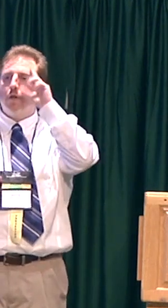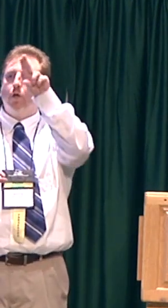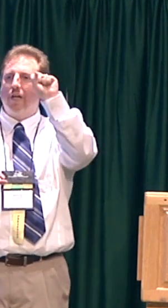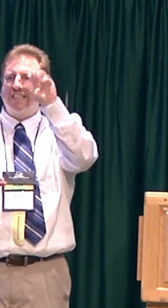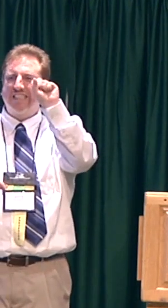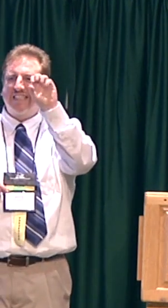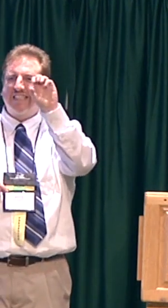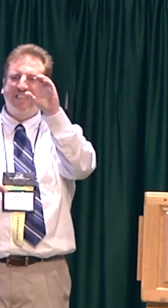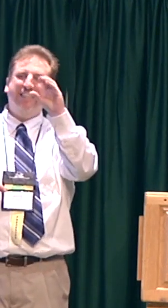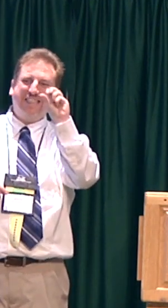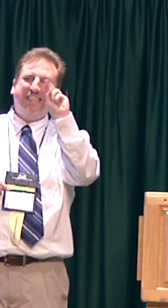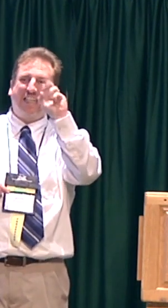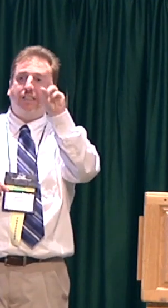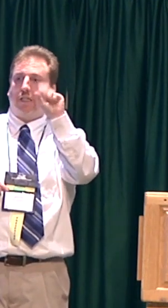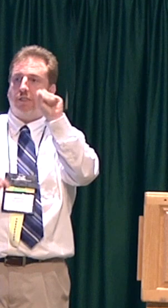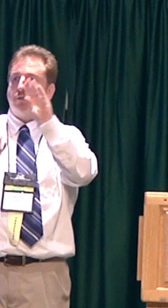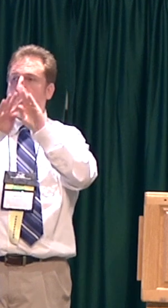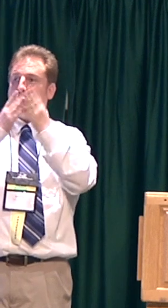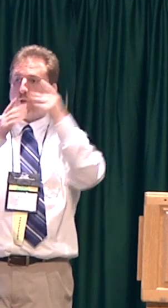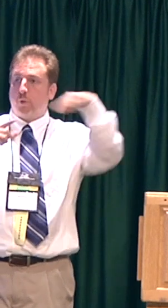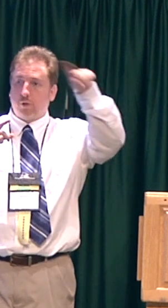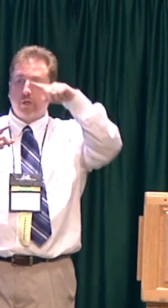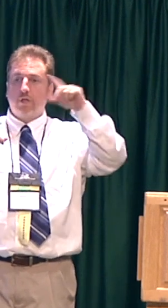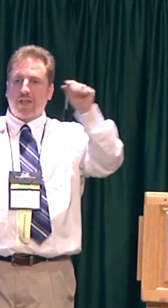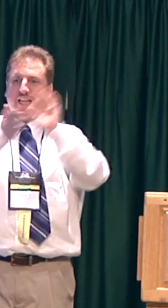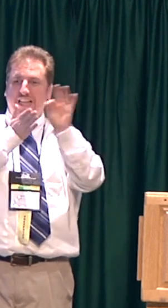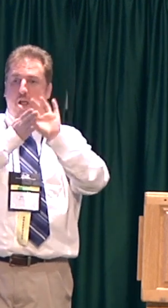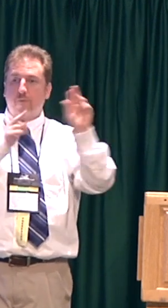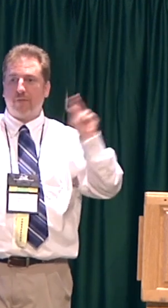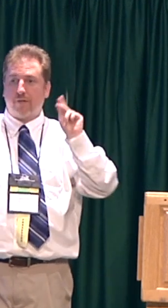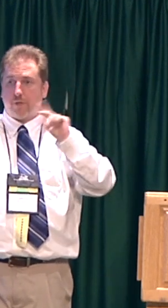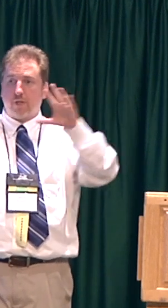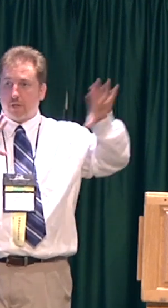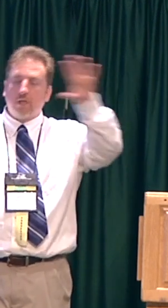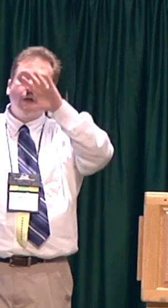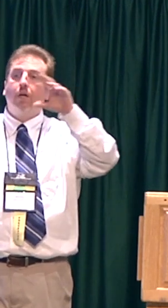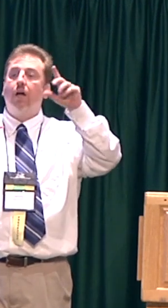The Missouri census, under the U.S. Census,